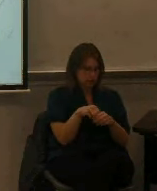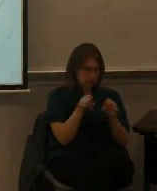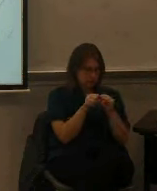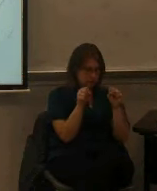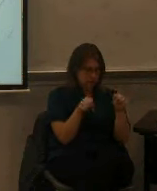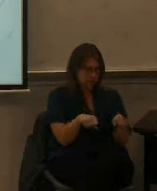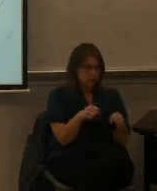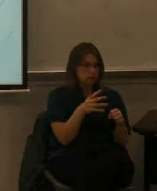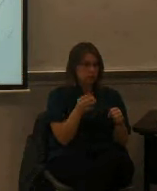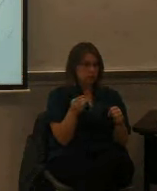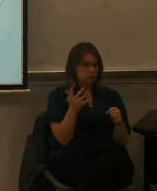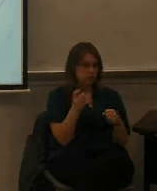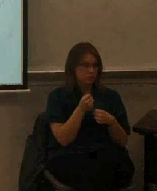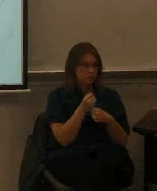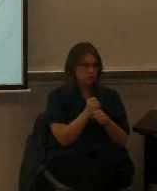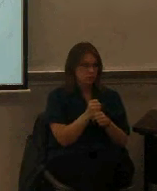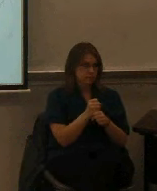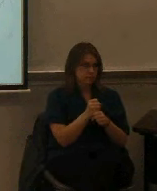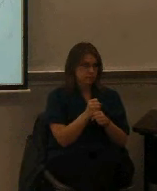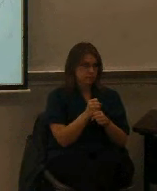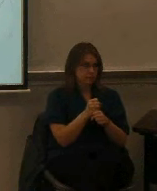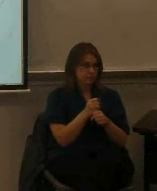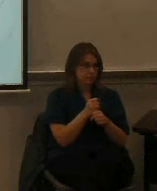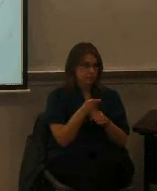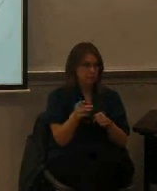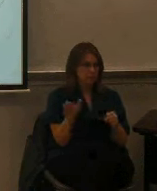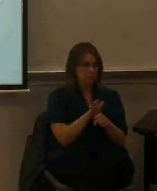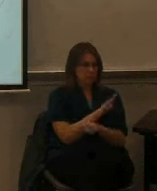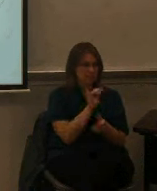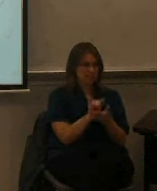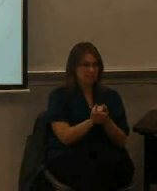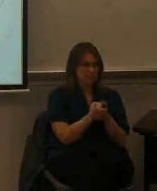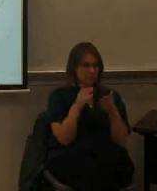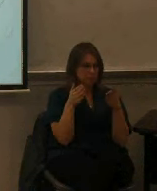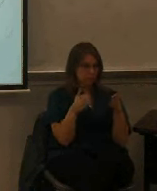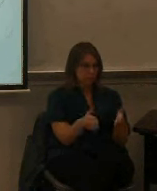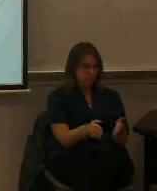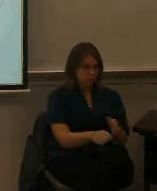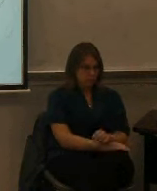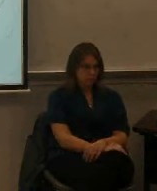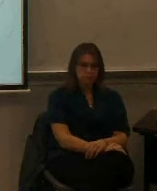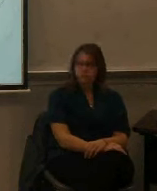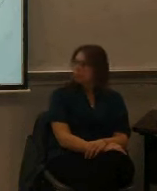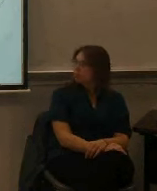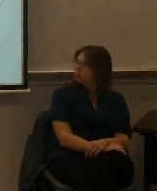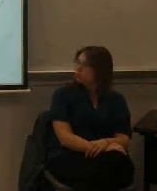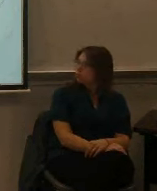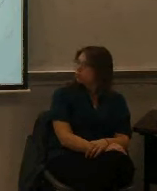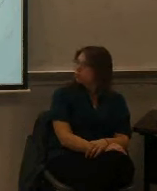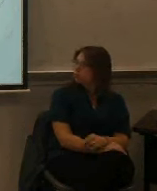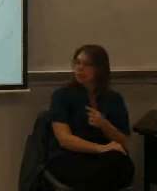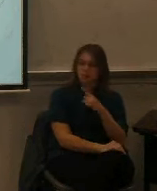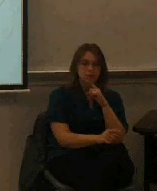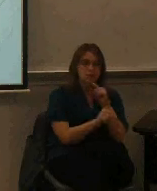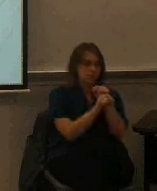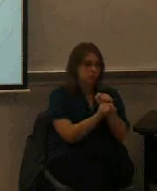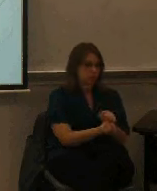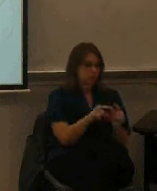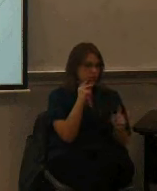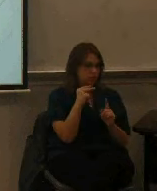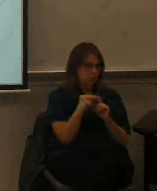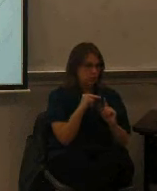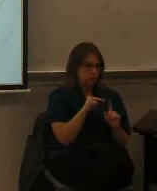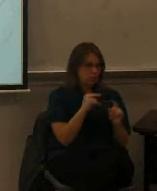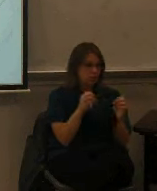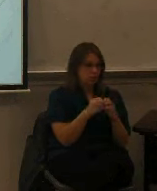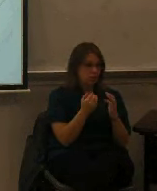system and sort of complete that pathway. So this is a traditional view, and